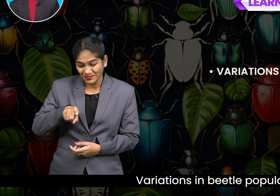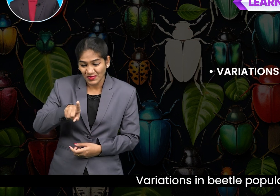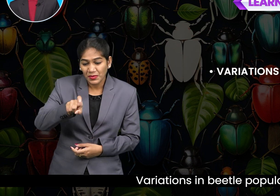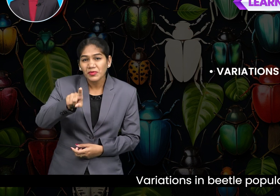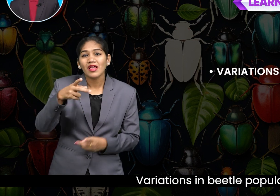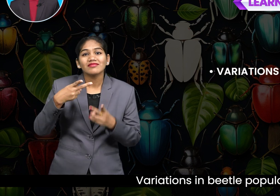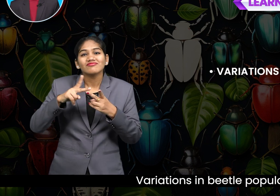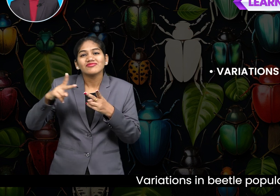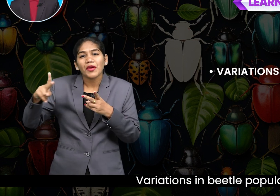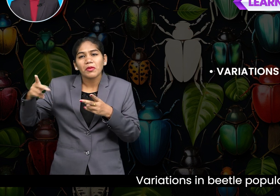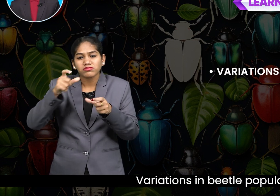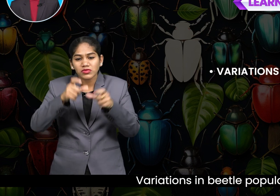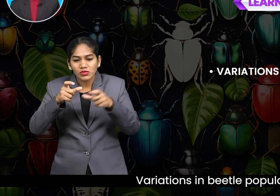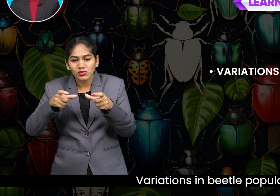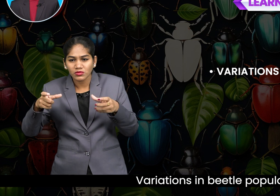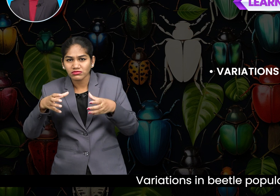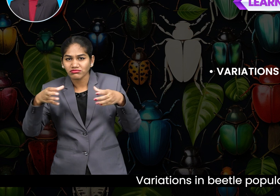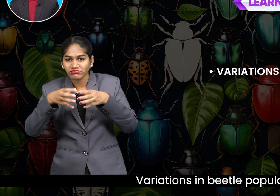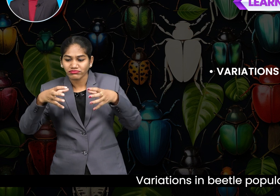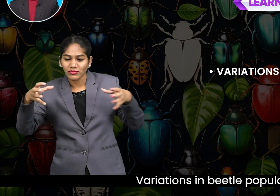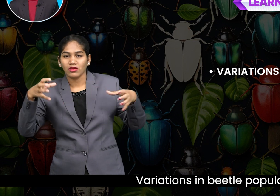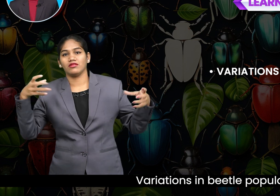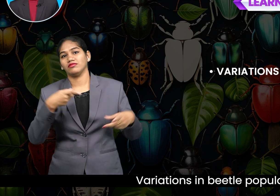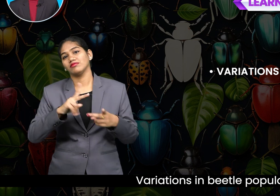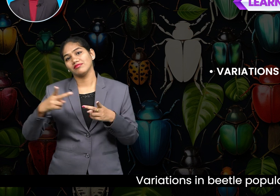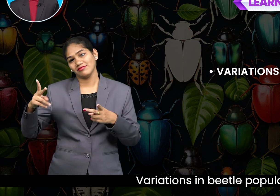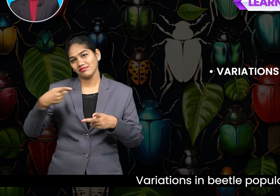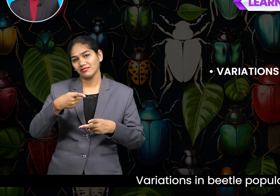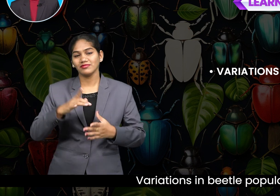variations in beetle population,